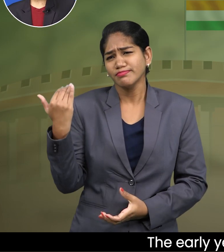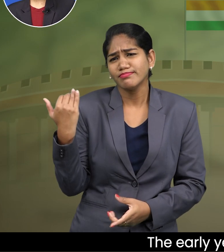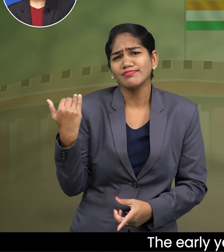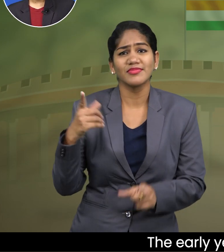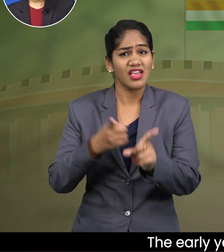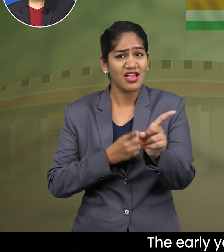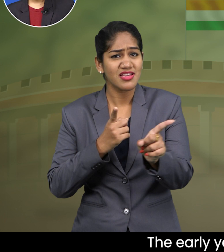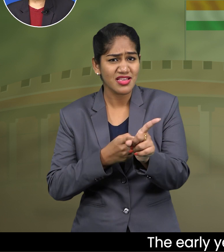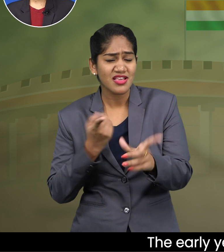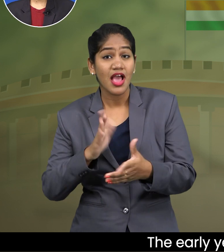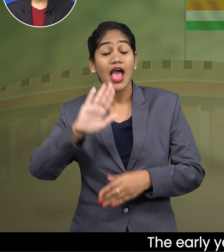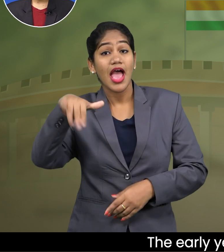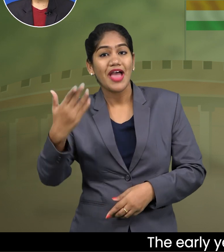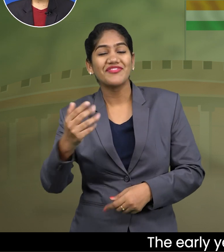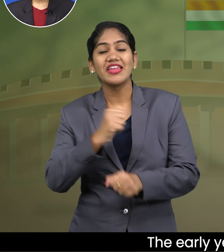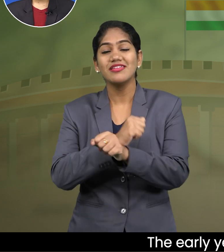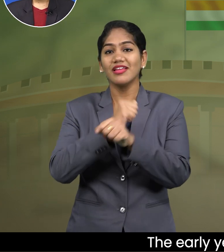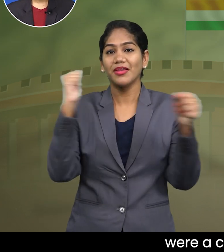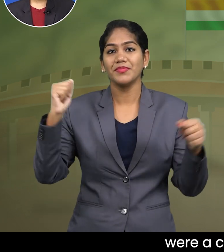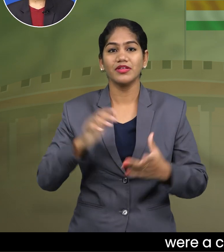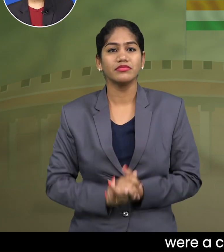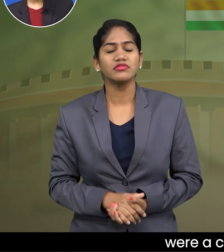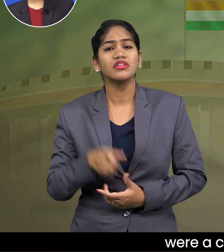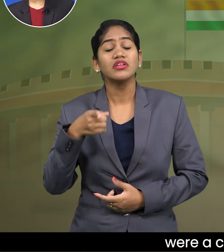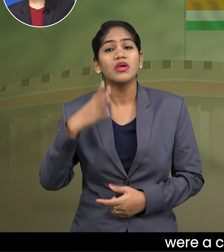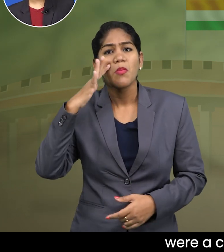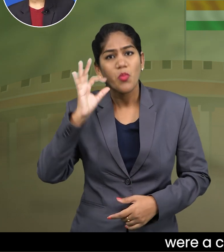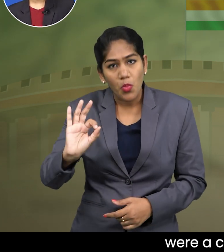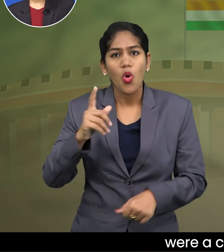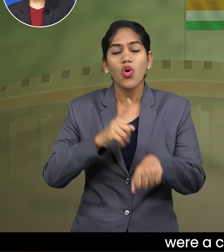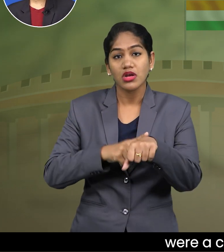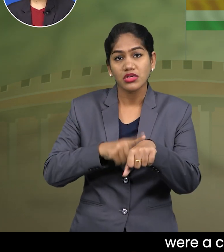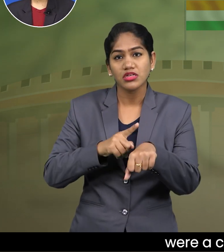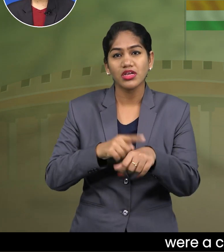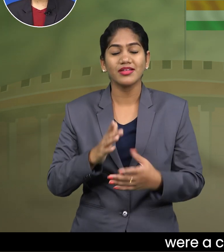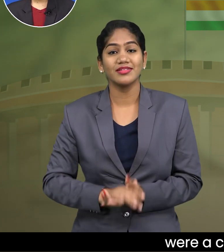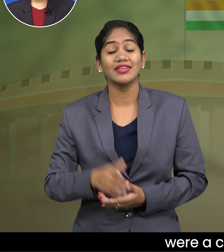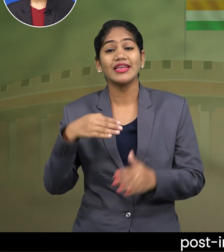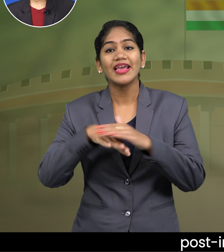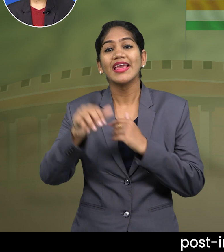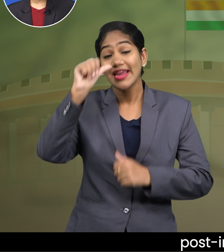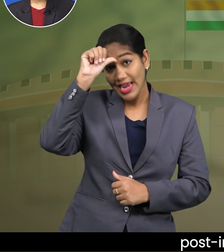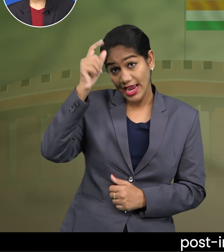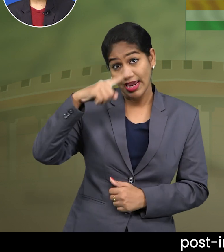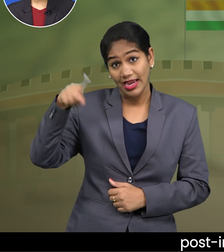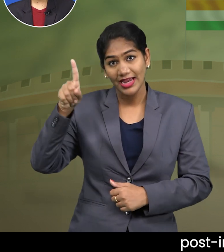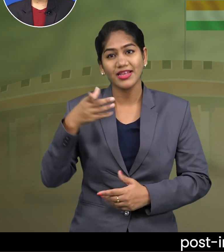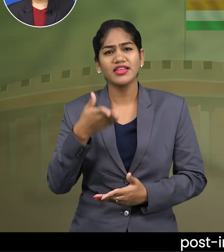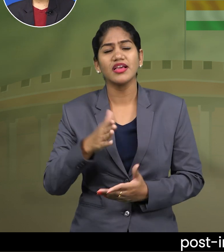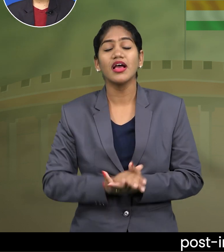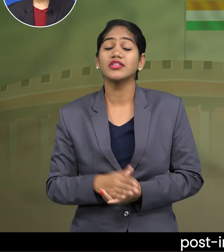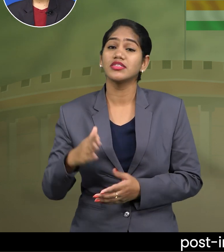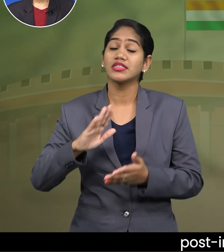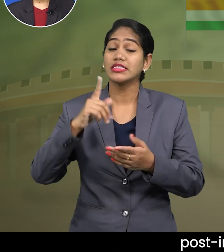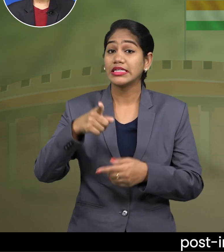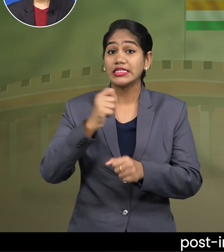The early years after independence were a crucial period in India's post-independent history.